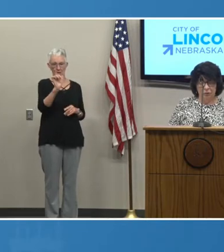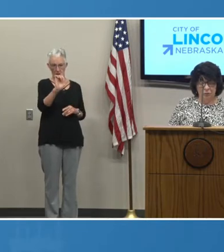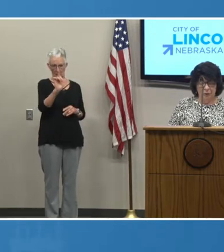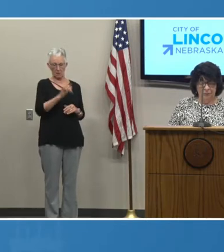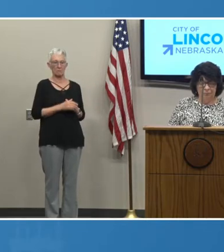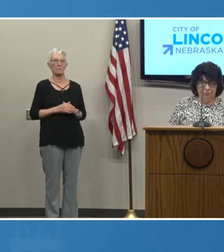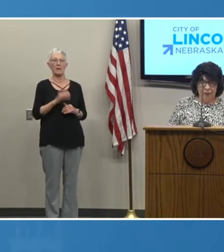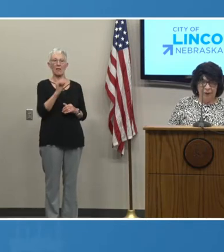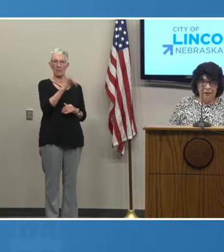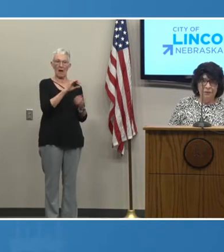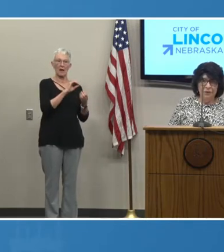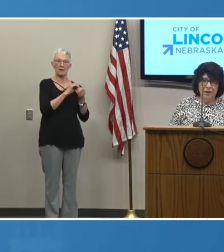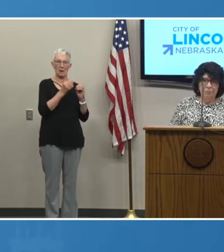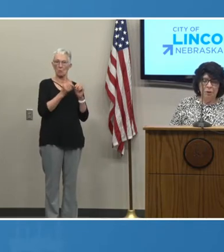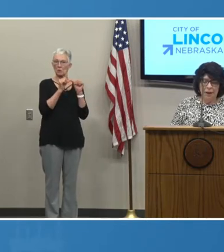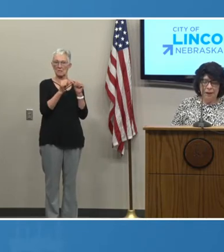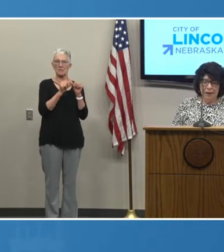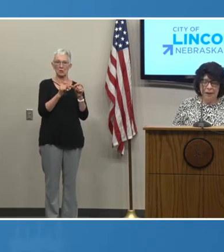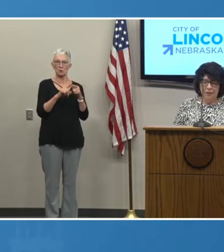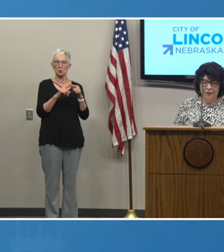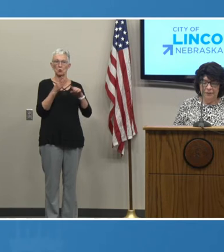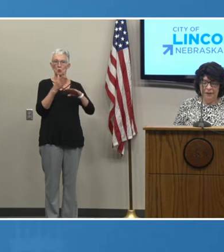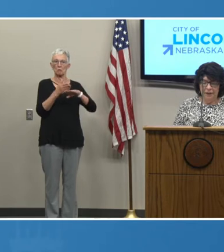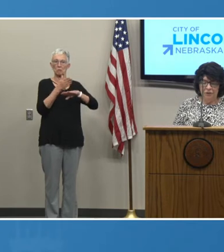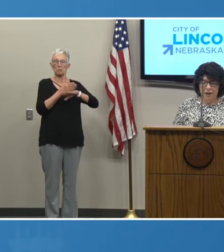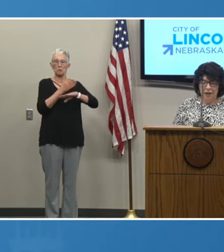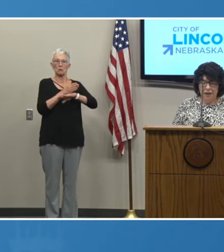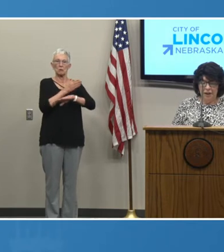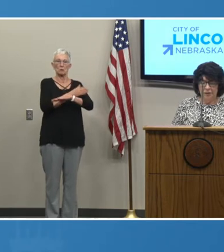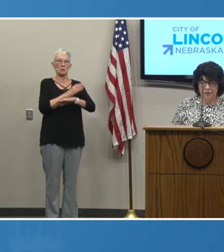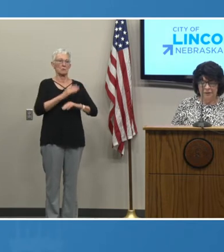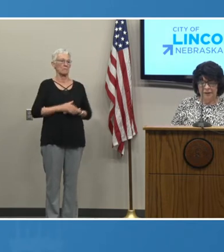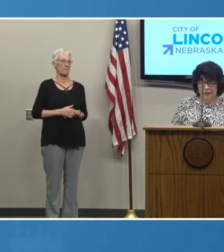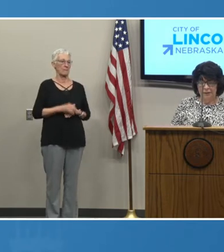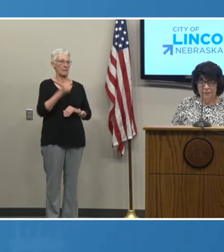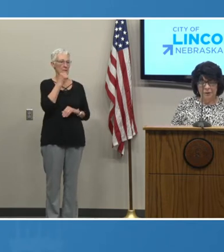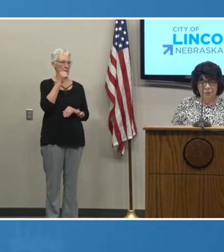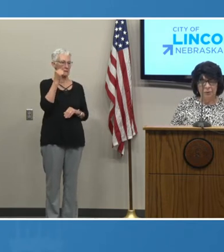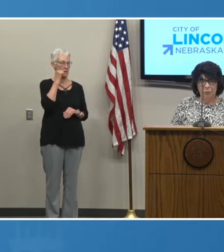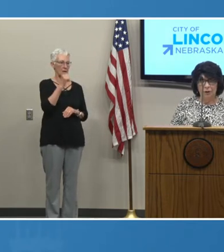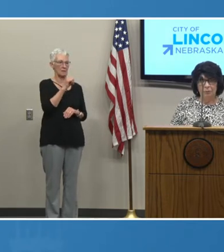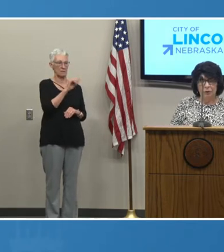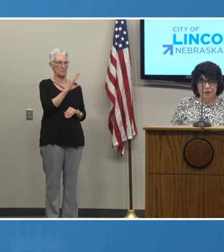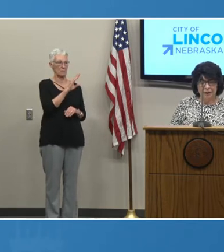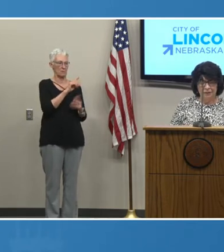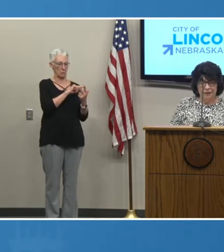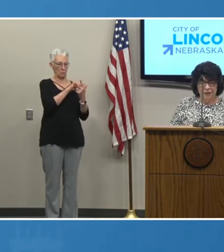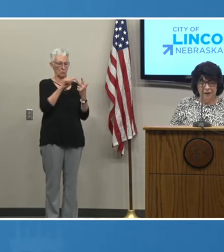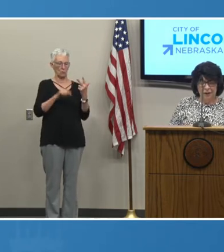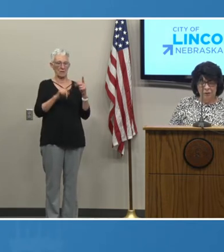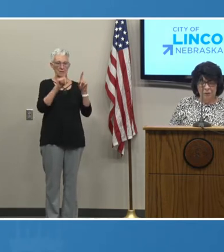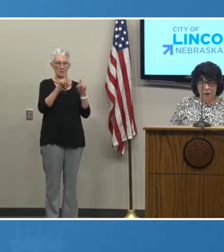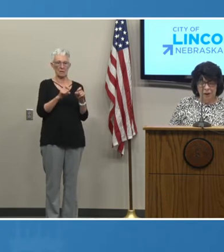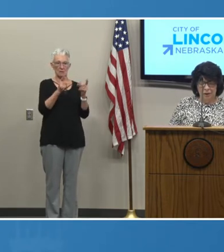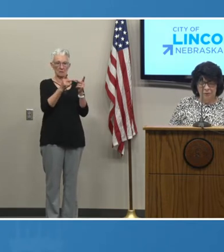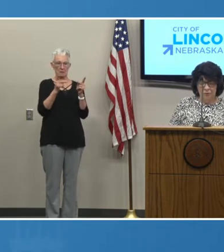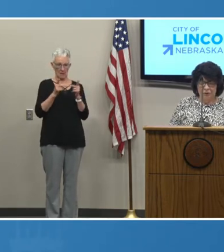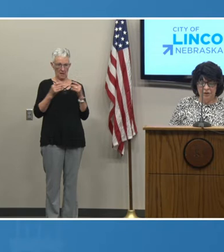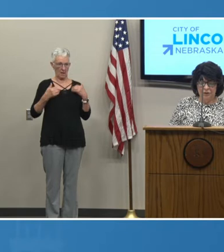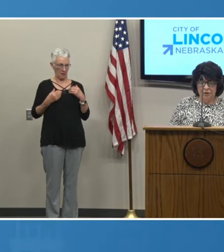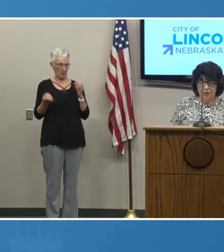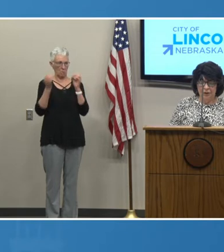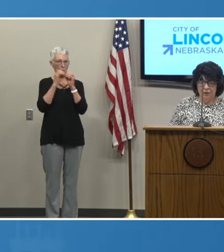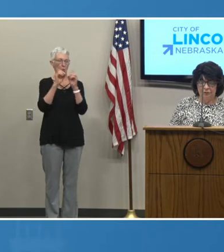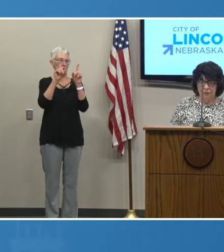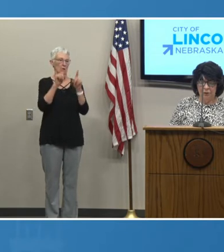continued improvement. Yesterday, Bryan Health and CHI Health St. Elizabeth reported more testing